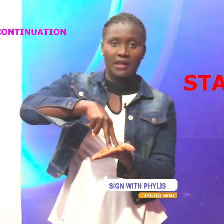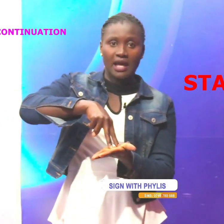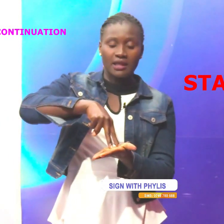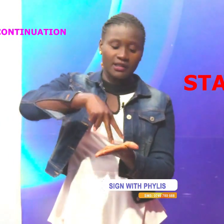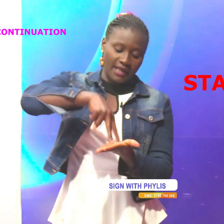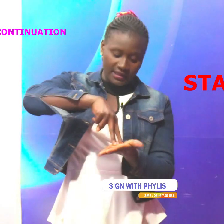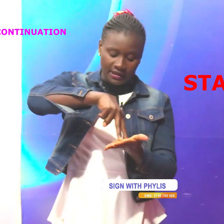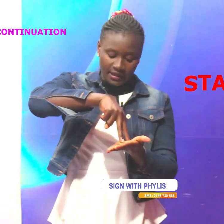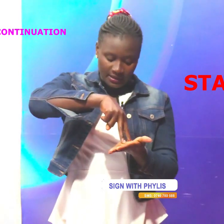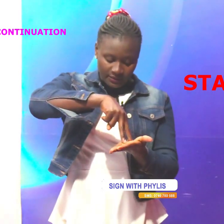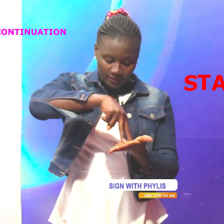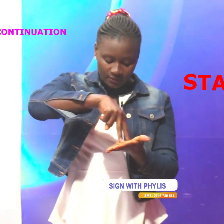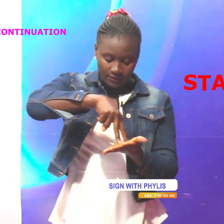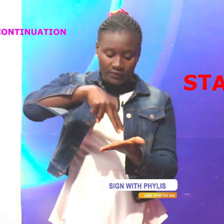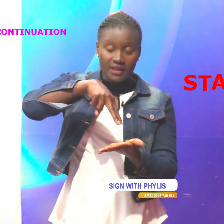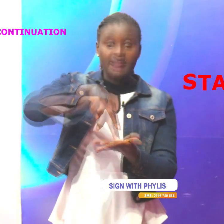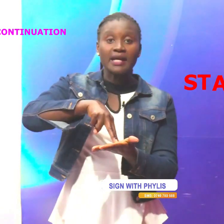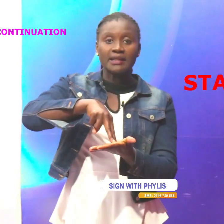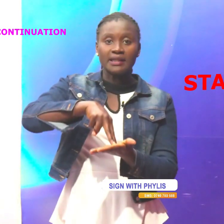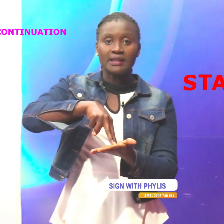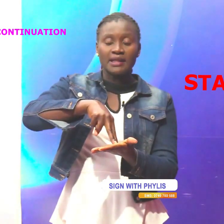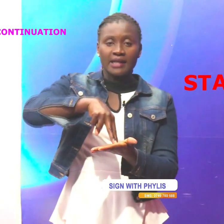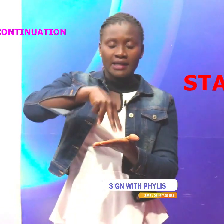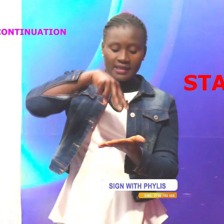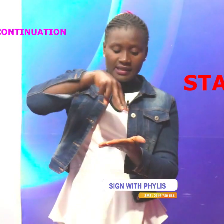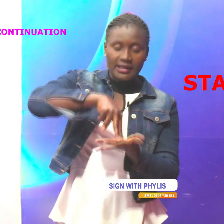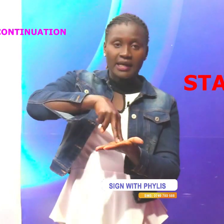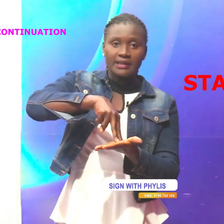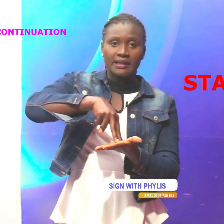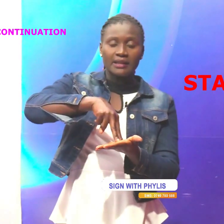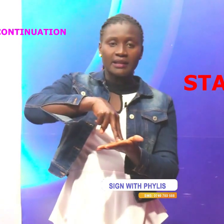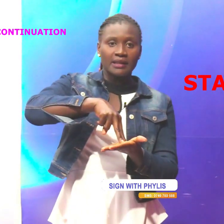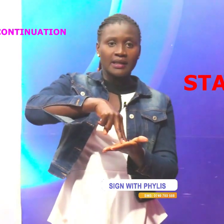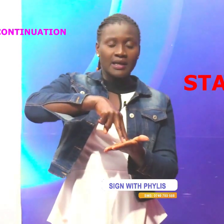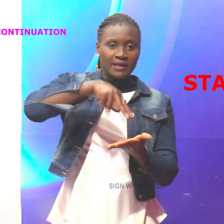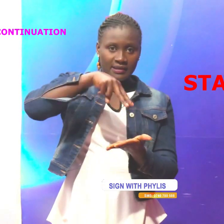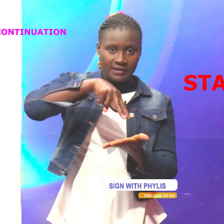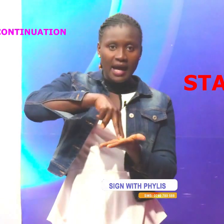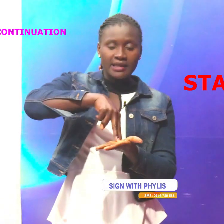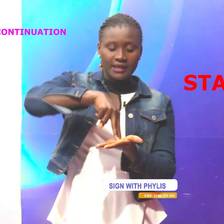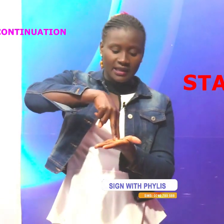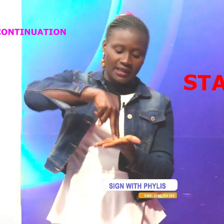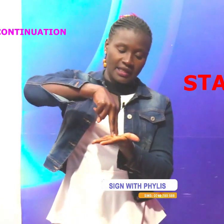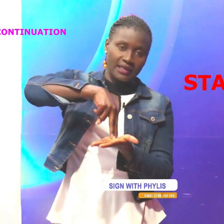this. Stand. Stand. Stand. Stand like this.